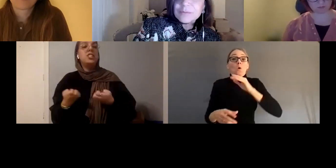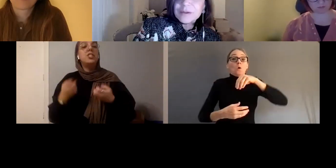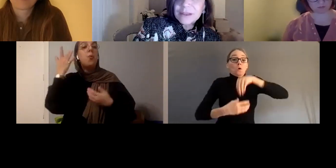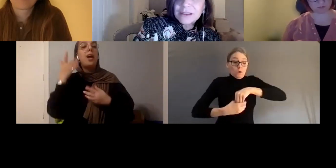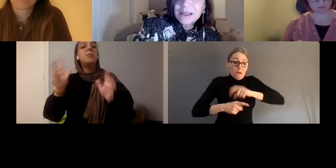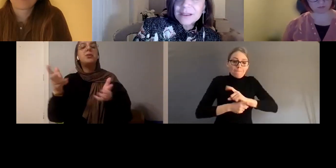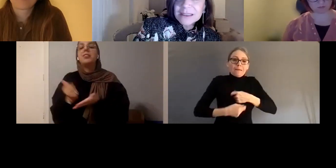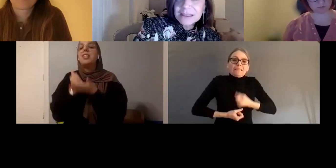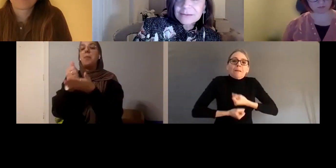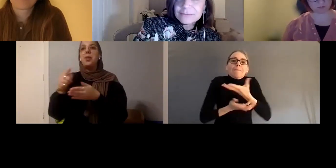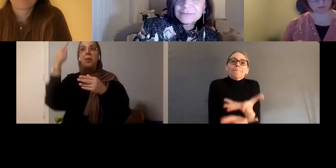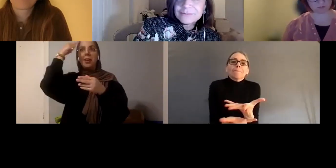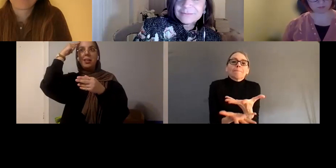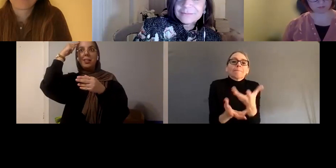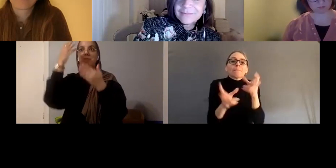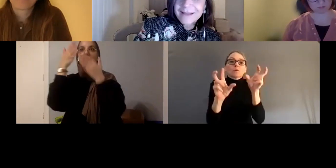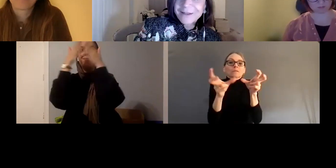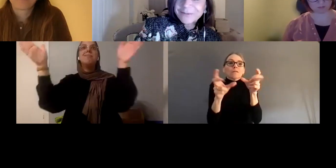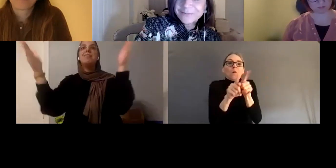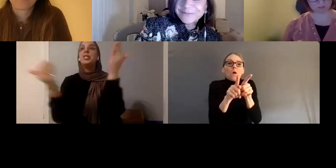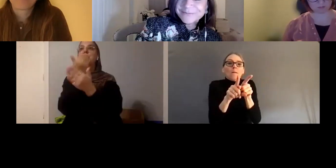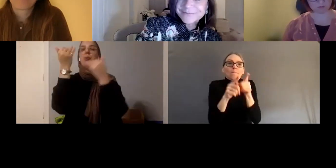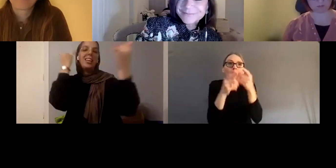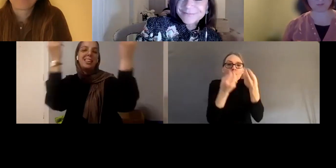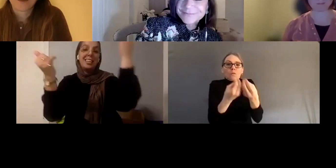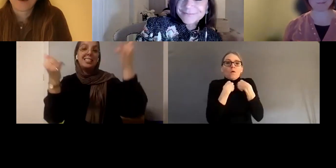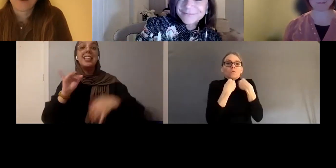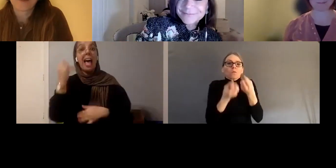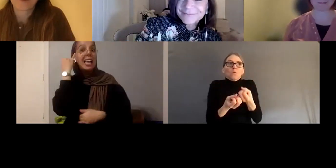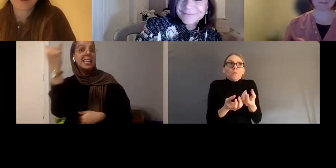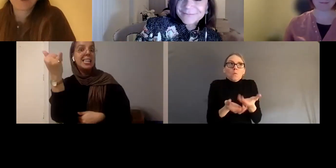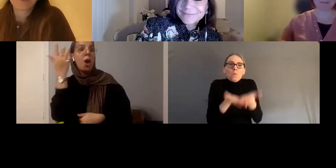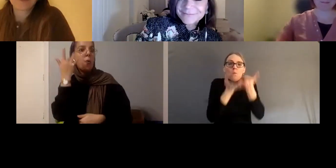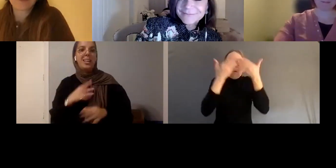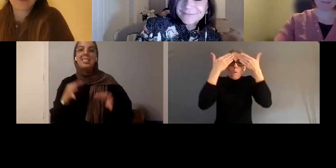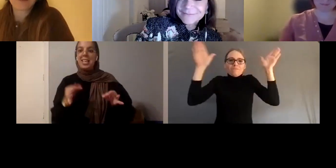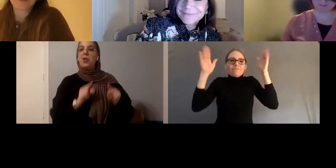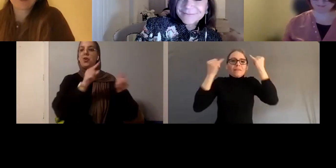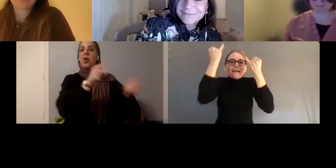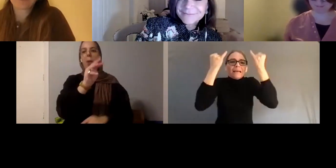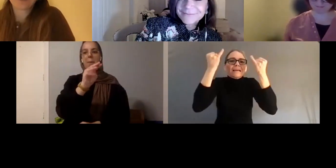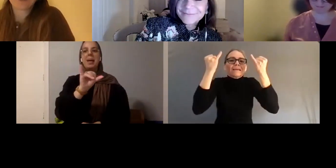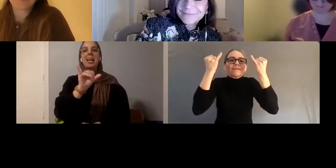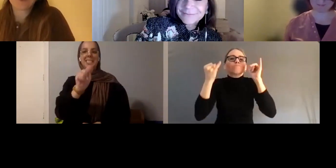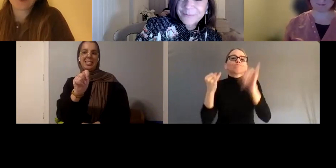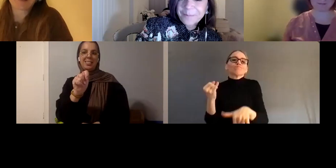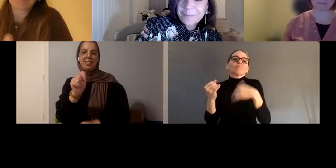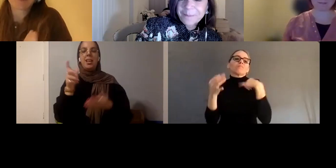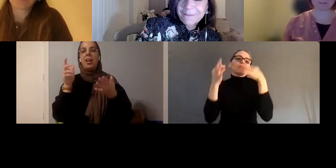was keeping me at MIT. Thank you. Thanks for this, and